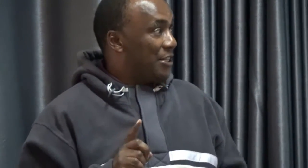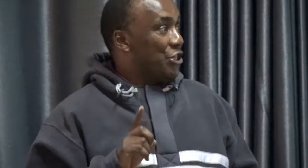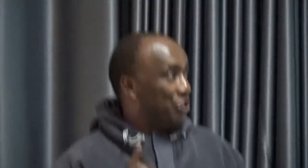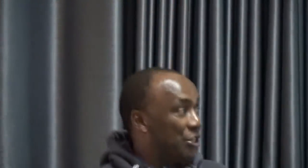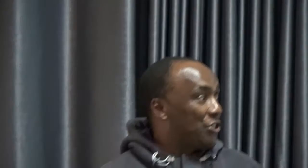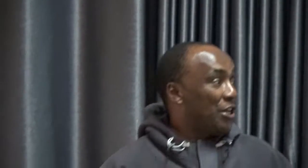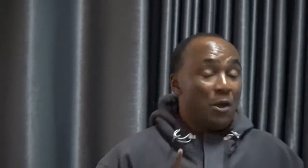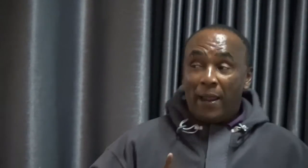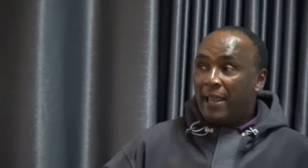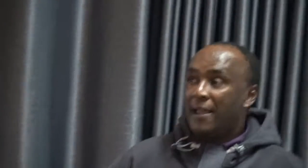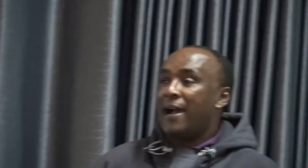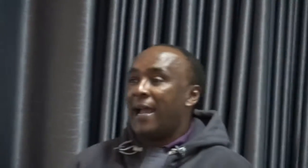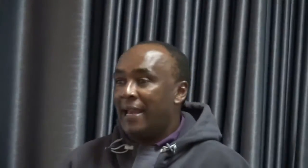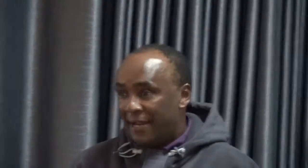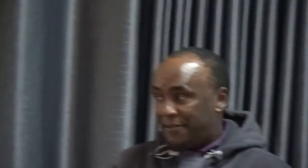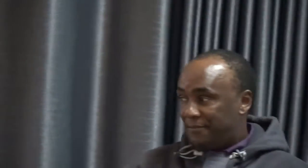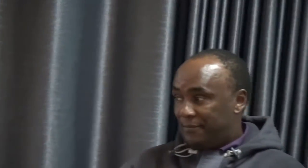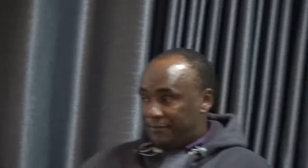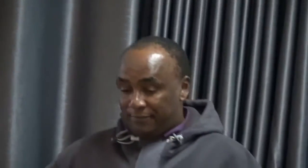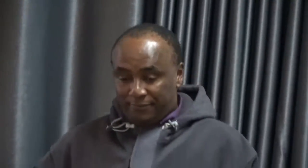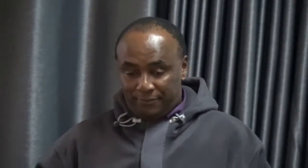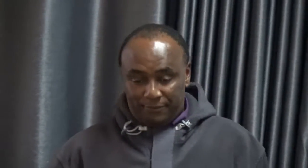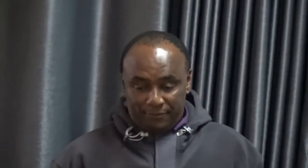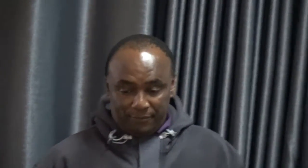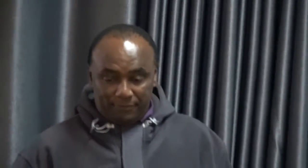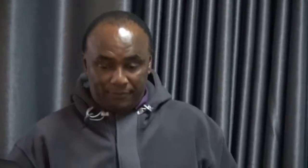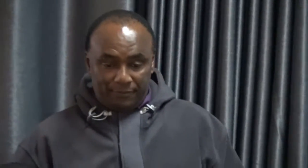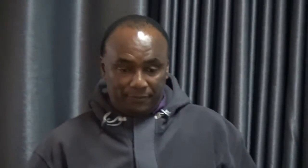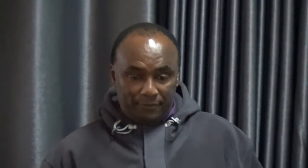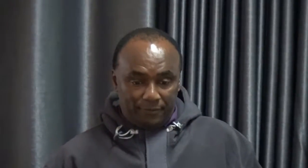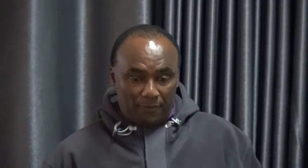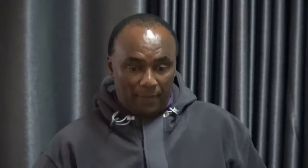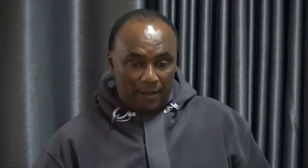then teach the way I learn.